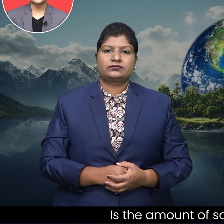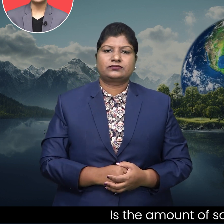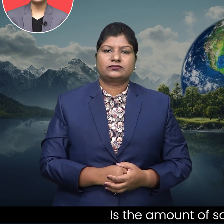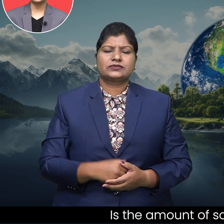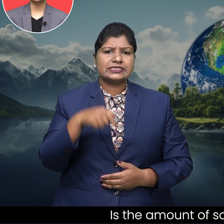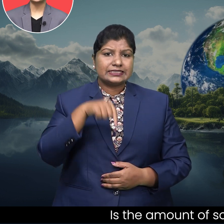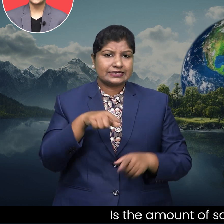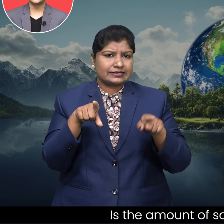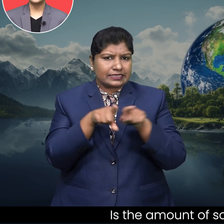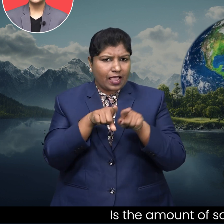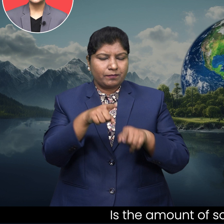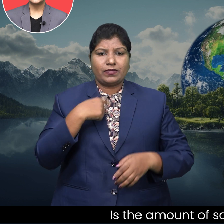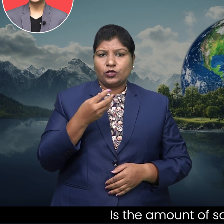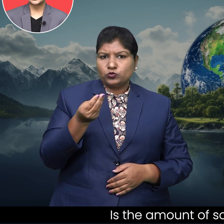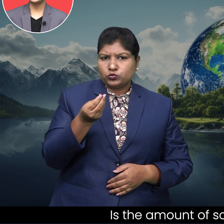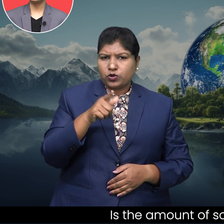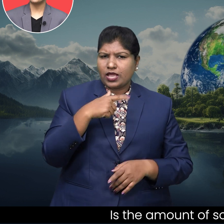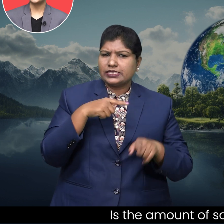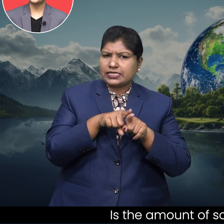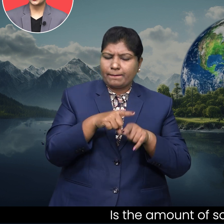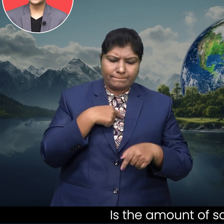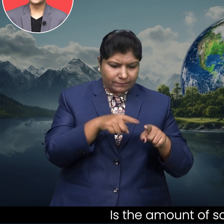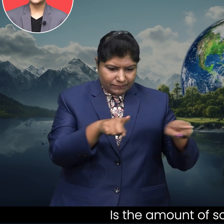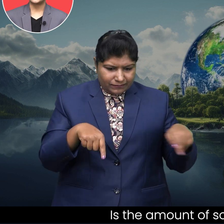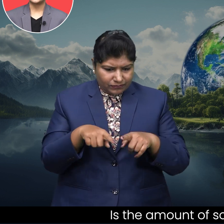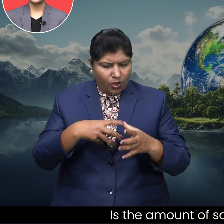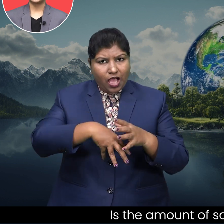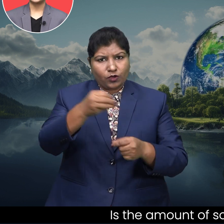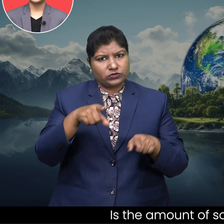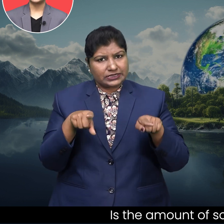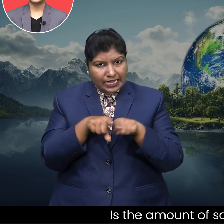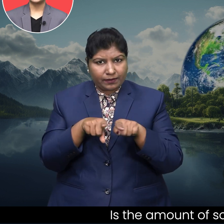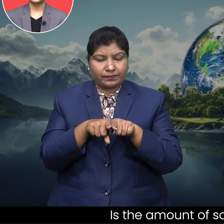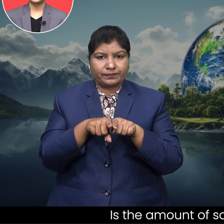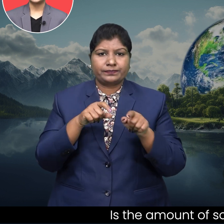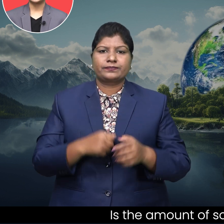Is the amount of soil same in both the trays?